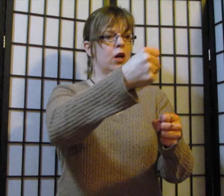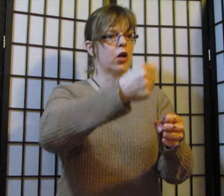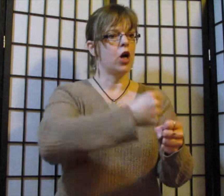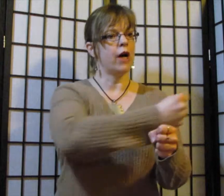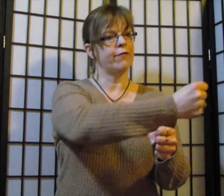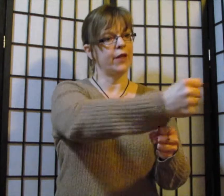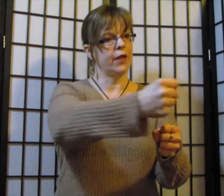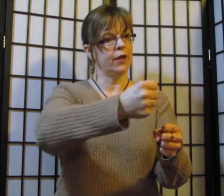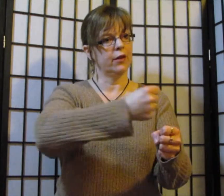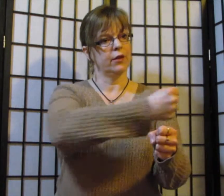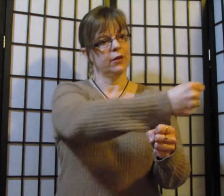Coffee.